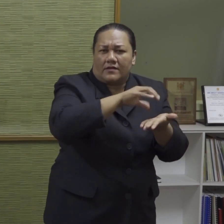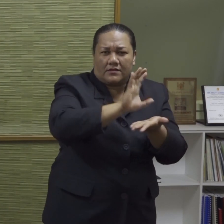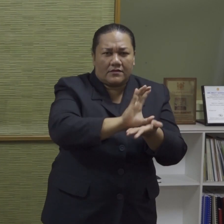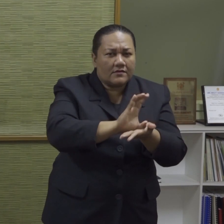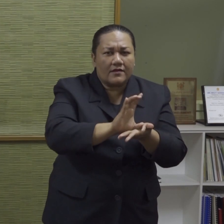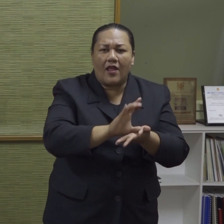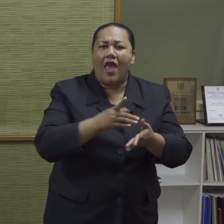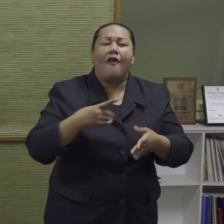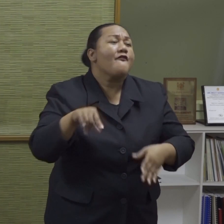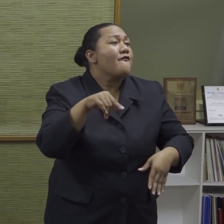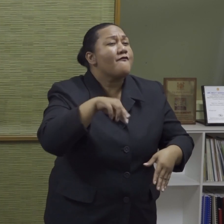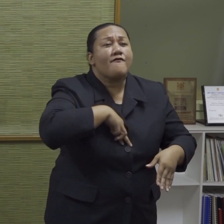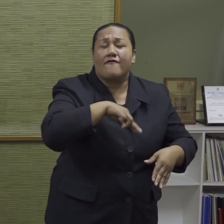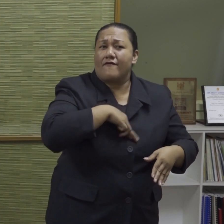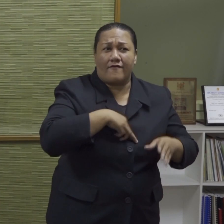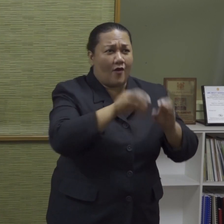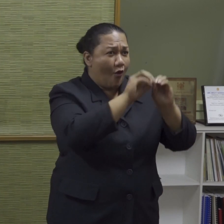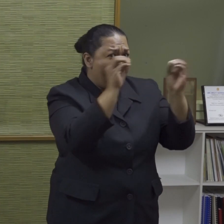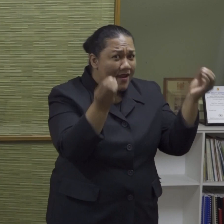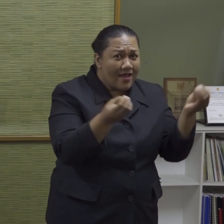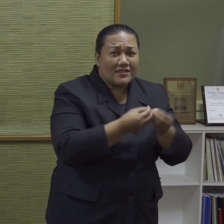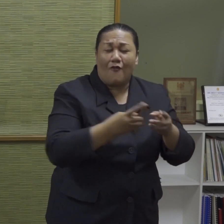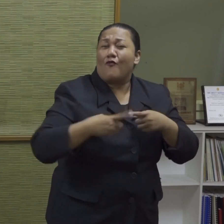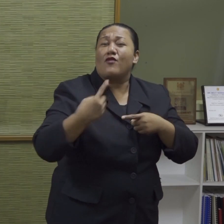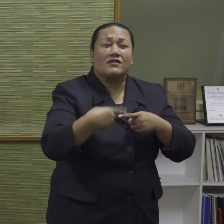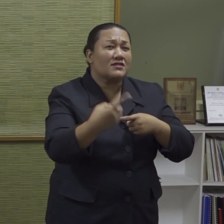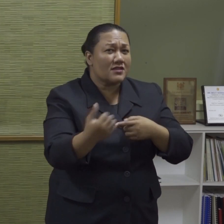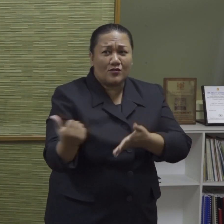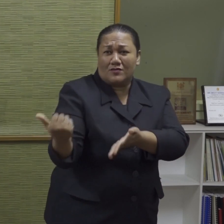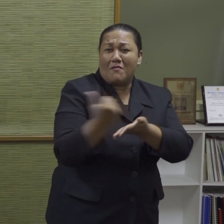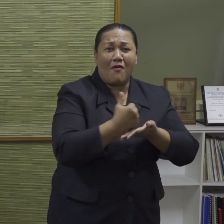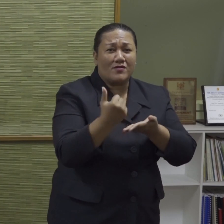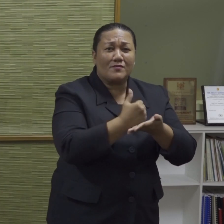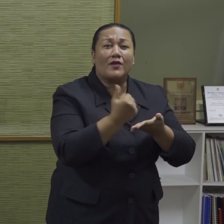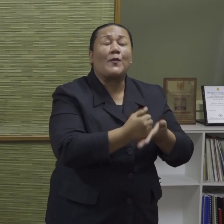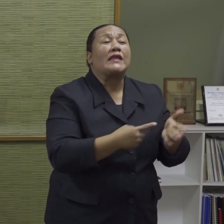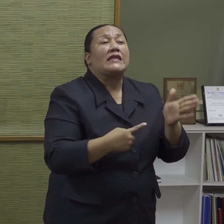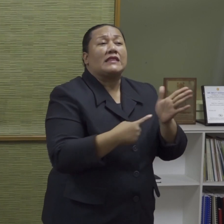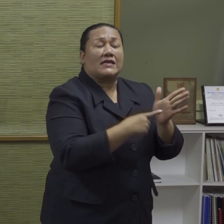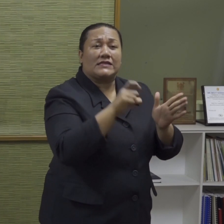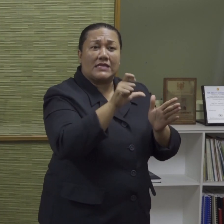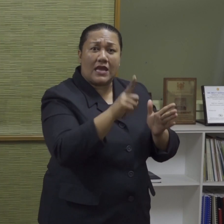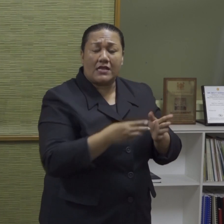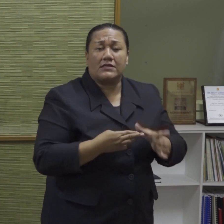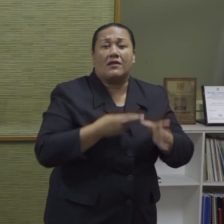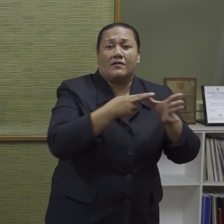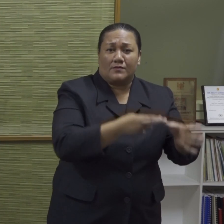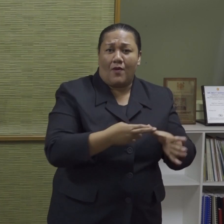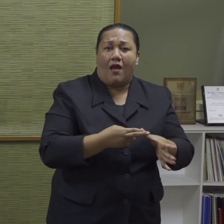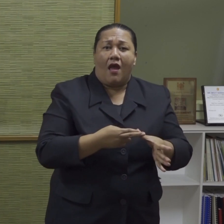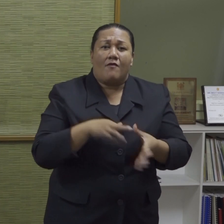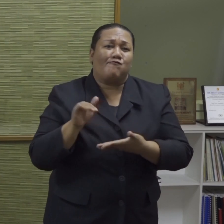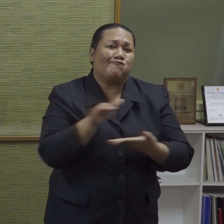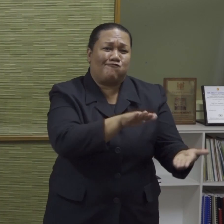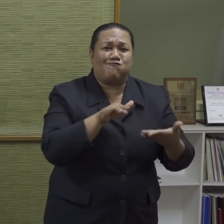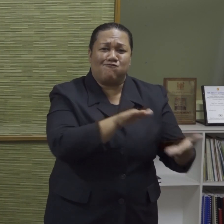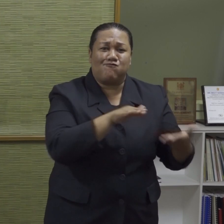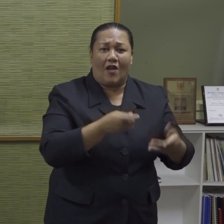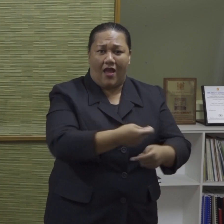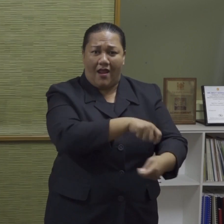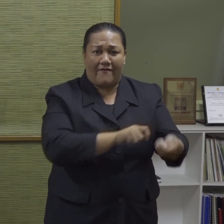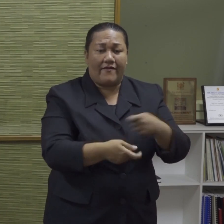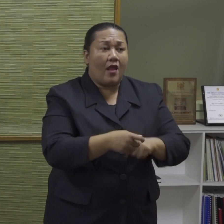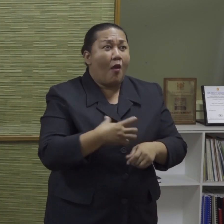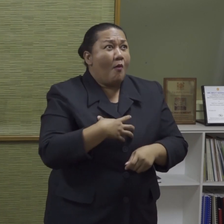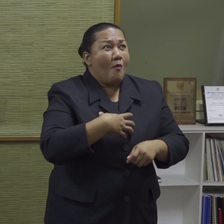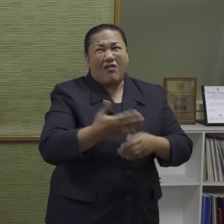and faith-based organizations for their continued support towards our TCASA response and relief effort. More than a month ago, our